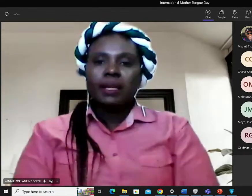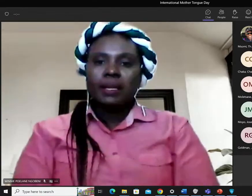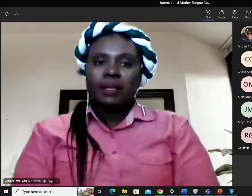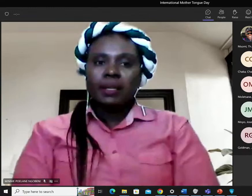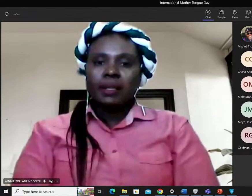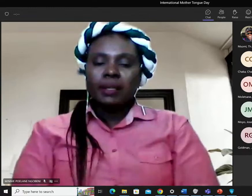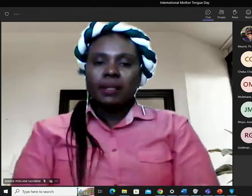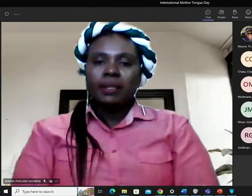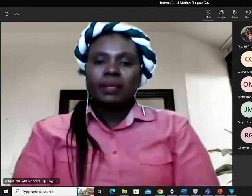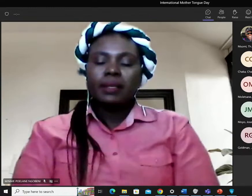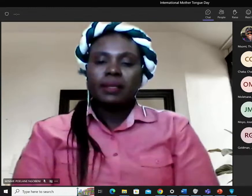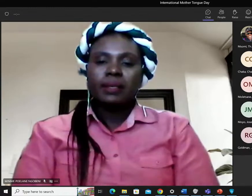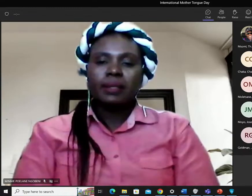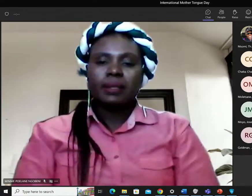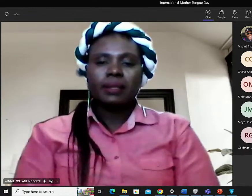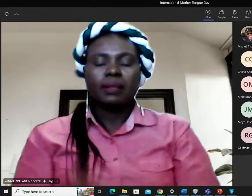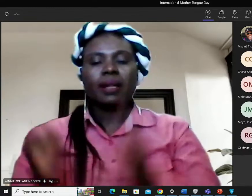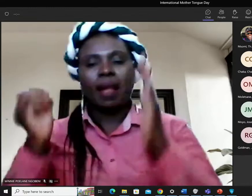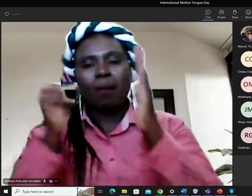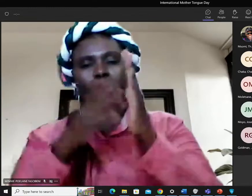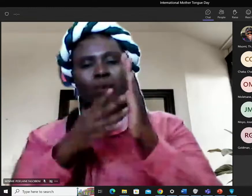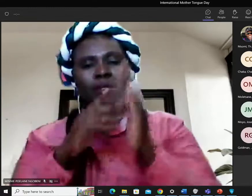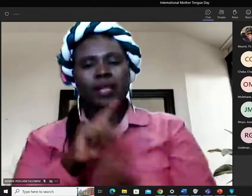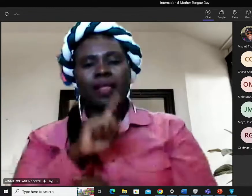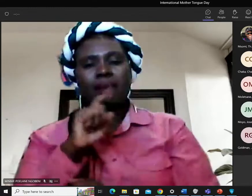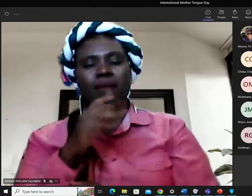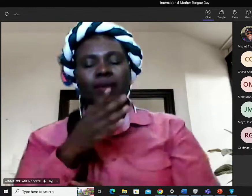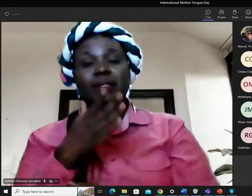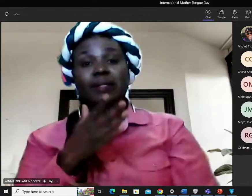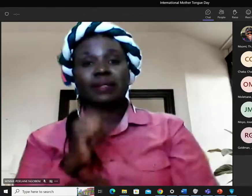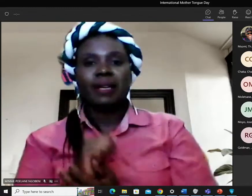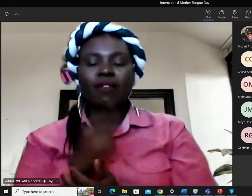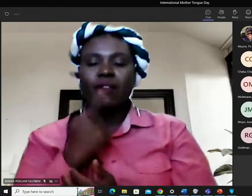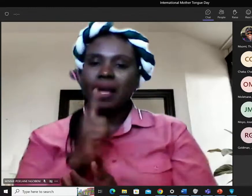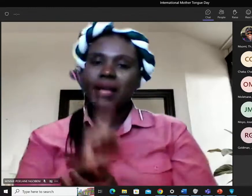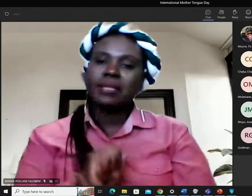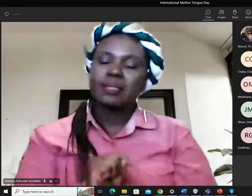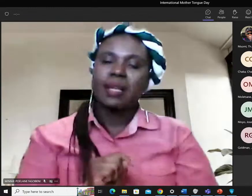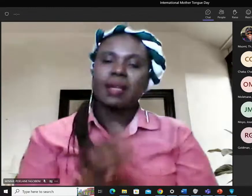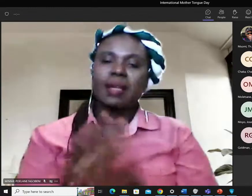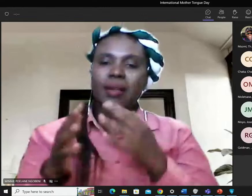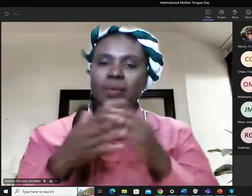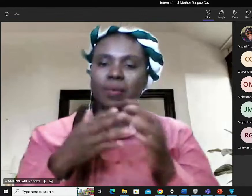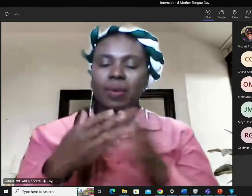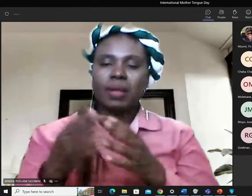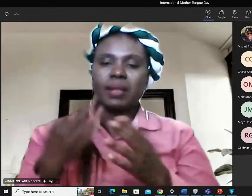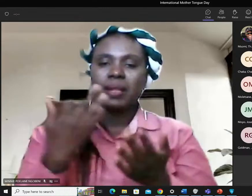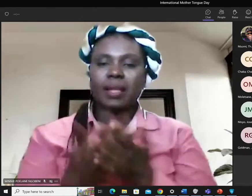Yes, I'm posing this and I'm waiting for an answer. Anyone can shout out the answer, it's fine.